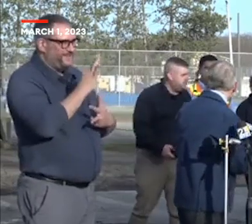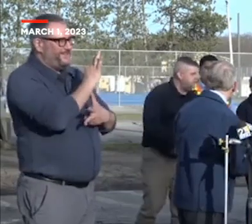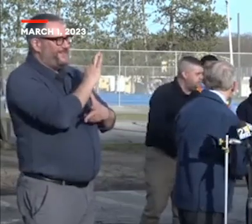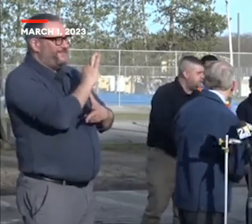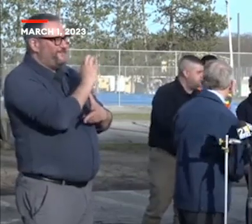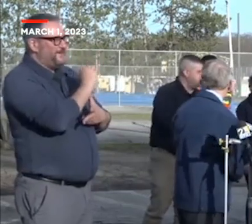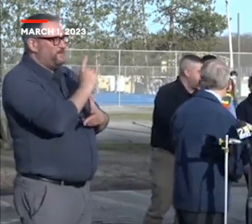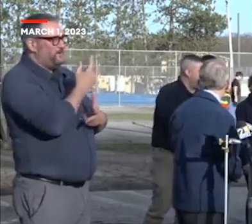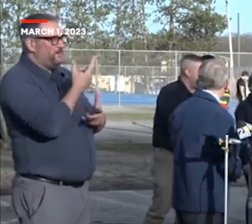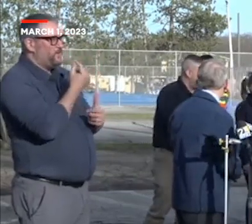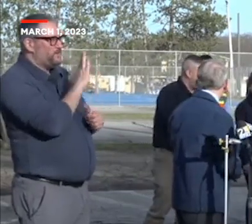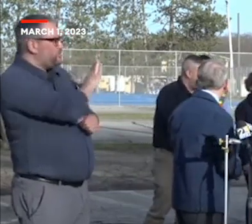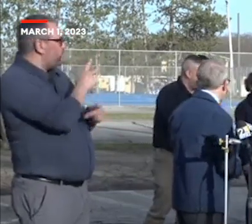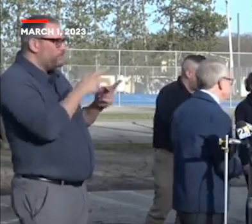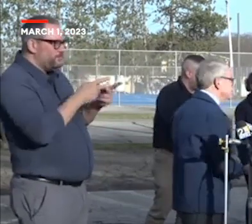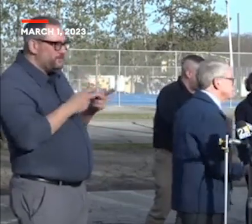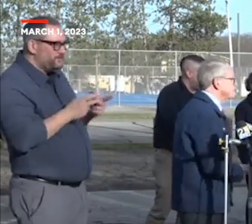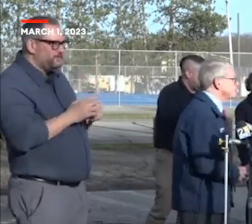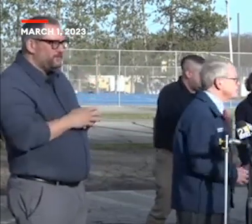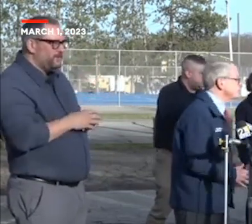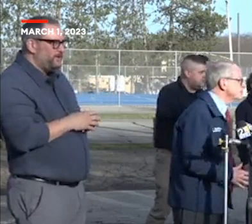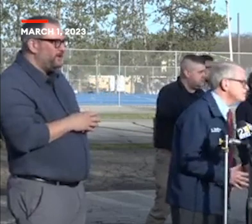media questions.